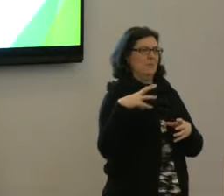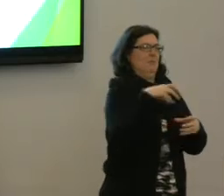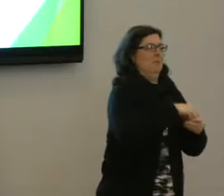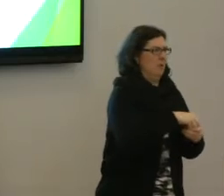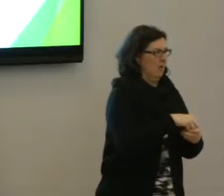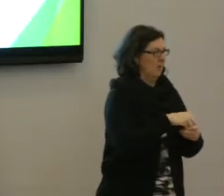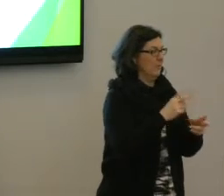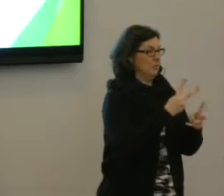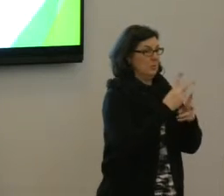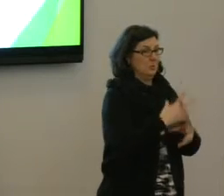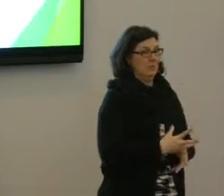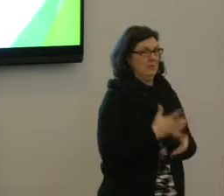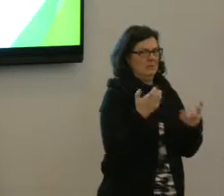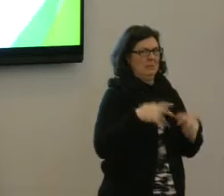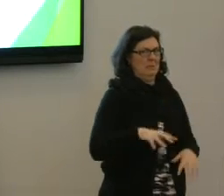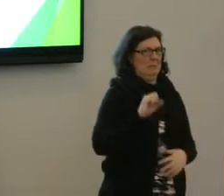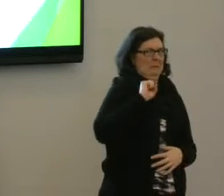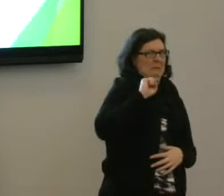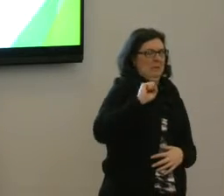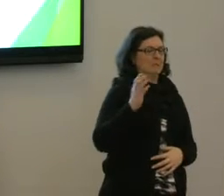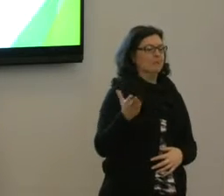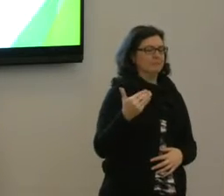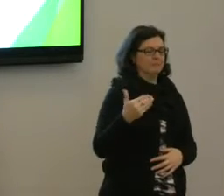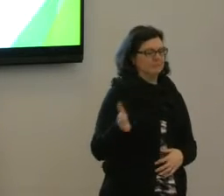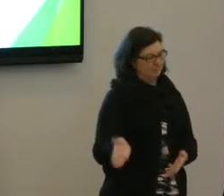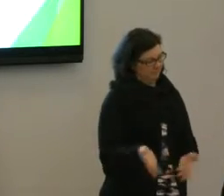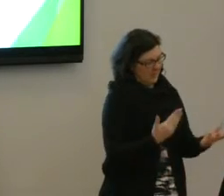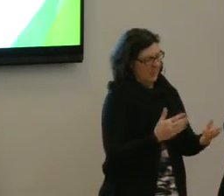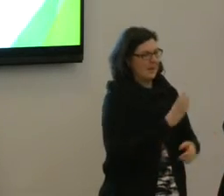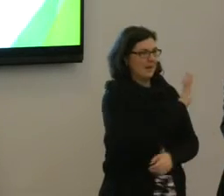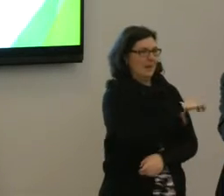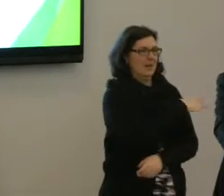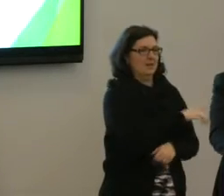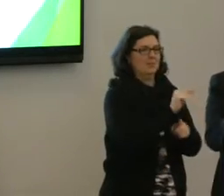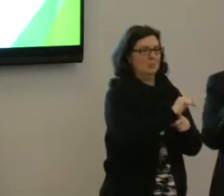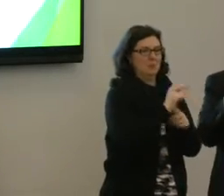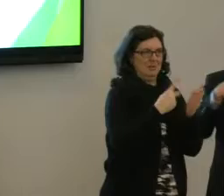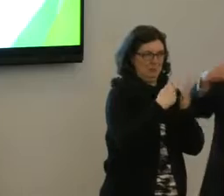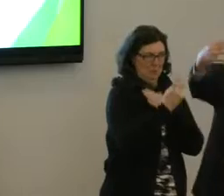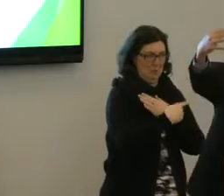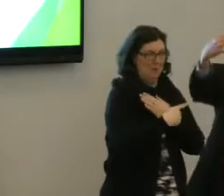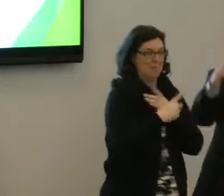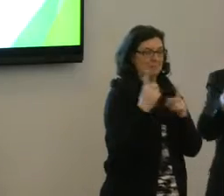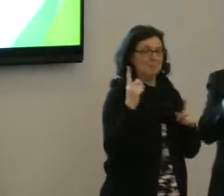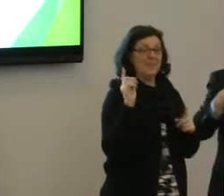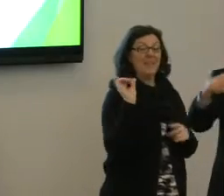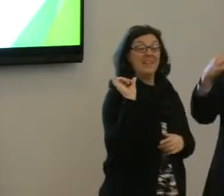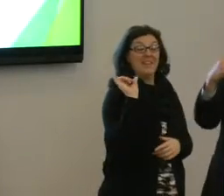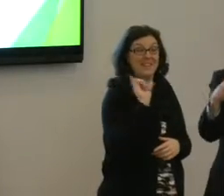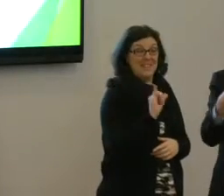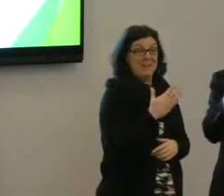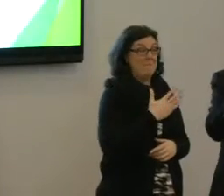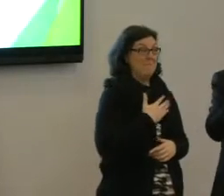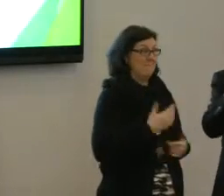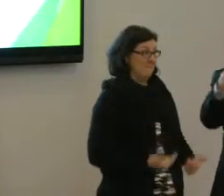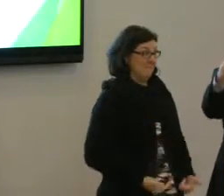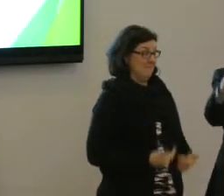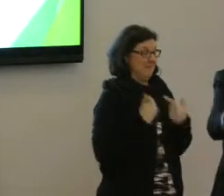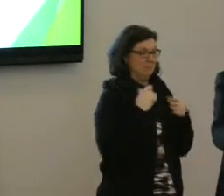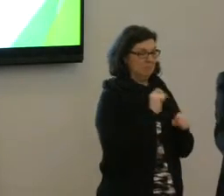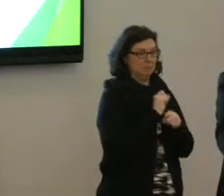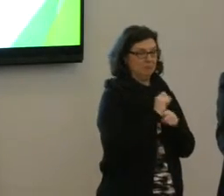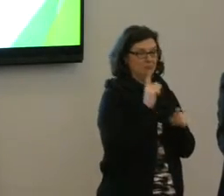supervisor against my will in a clinical training program. And it's been the place where my life has been, and I've